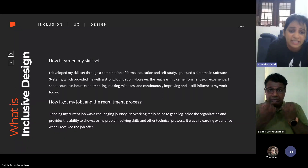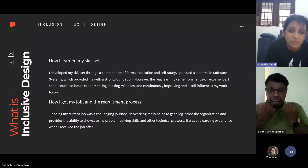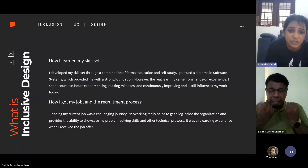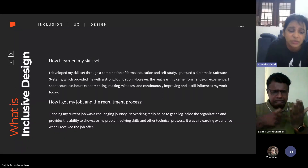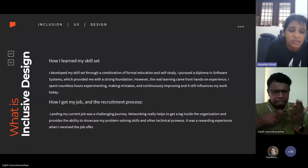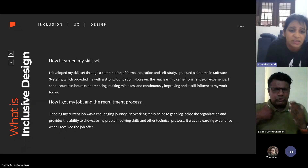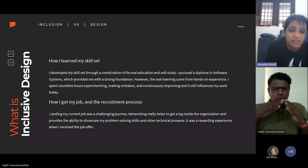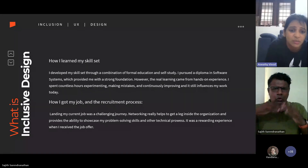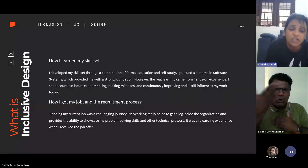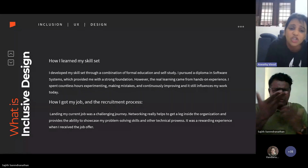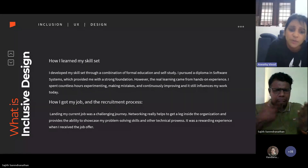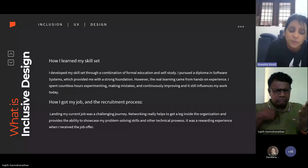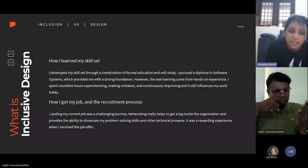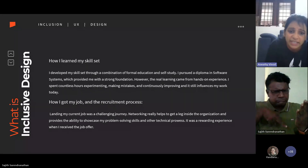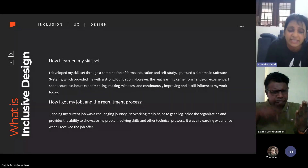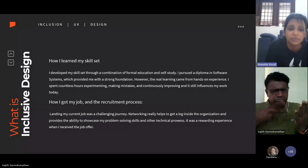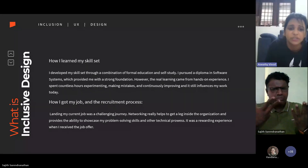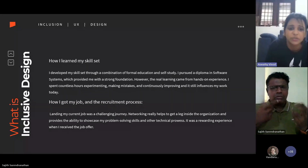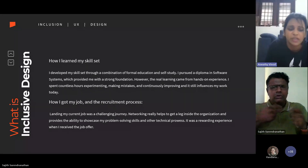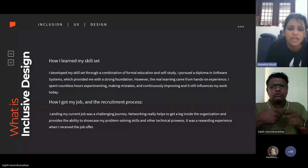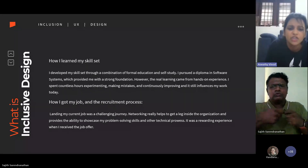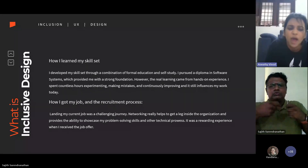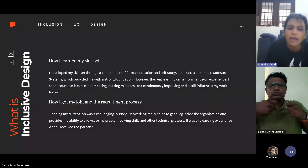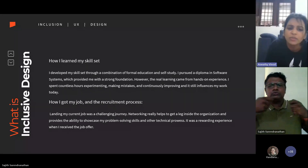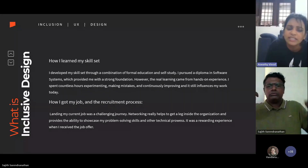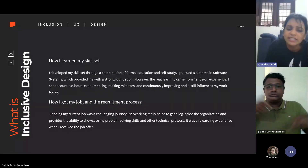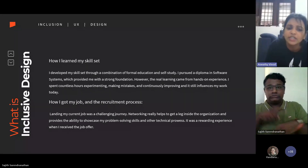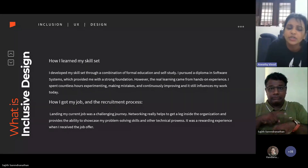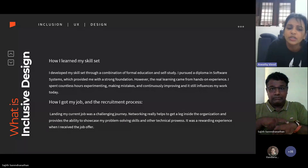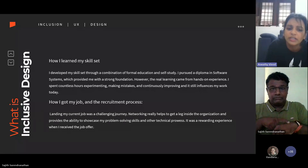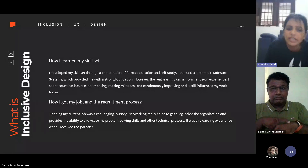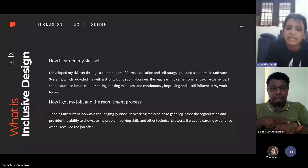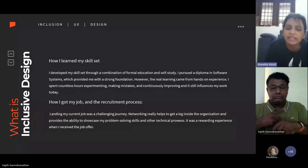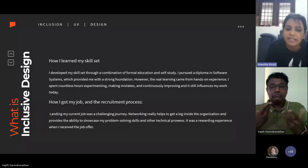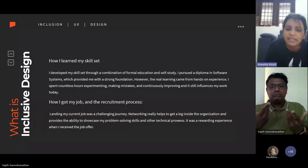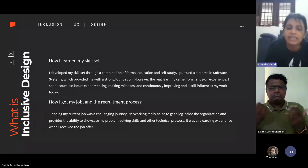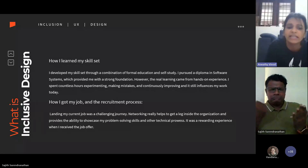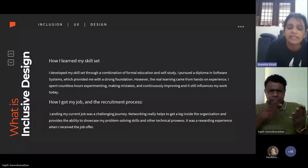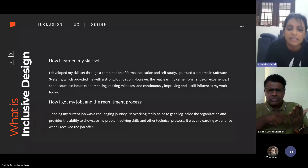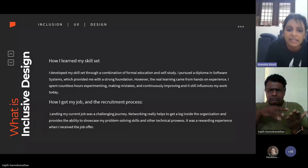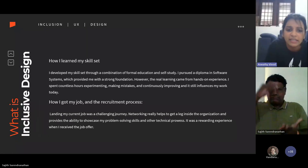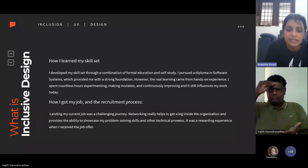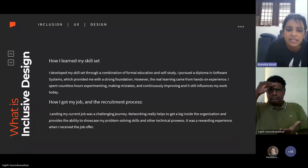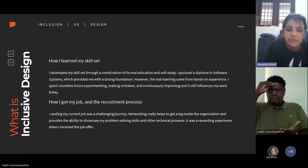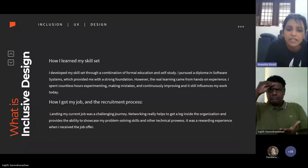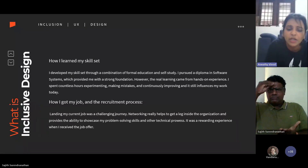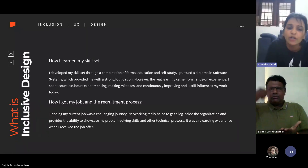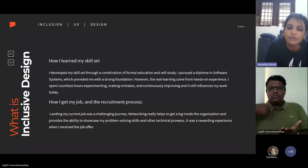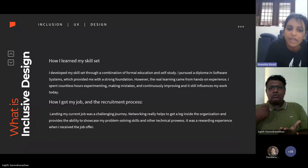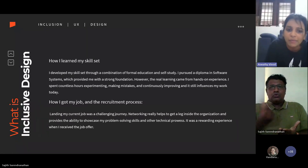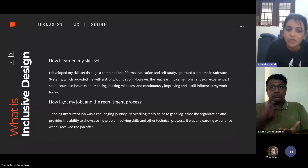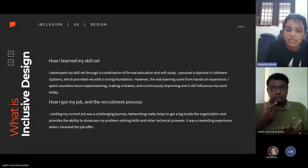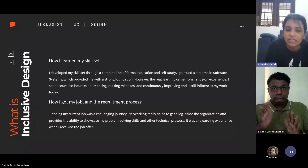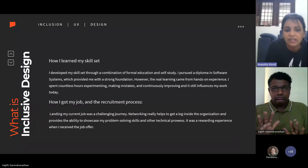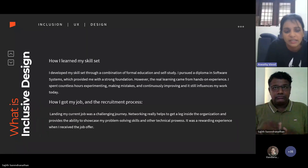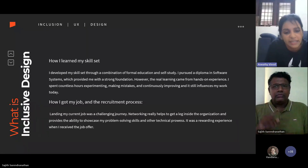were inaccessible to me. Workshops were inaccessible to me. So I would sit and read and reread and reread, spend a lot